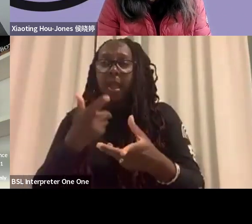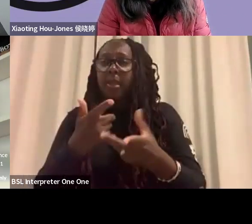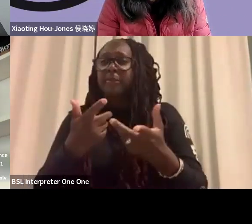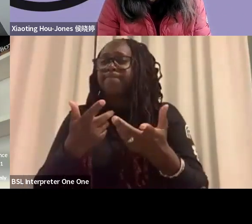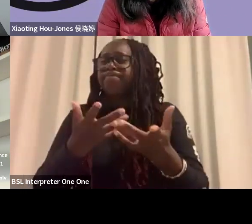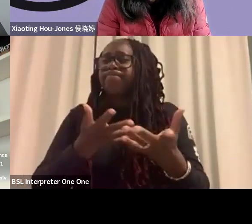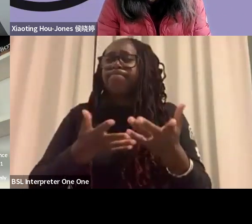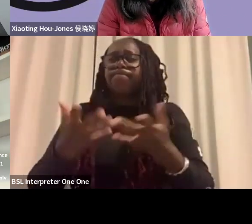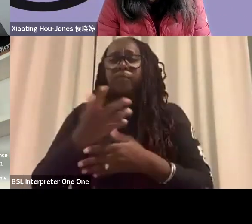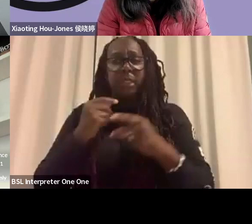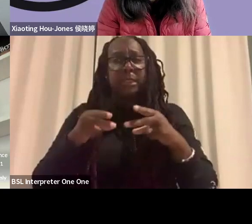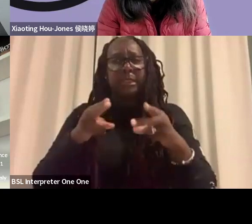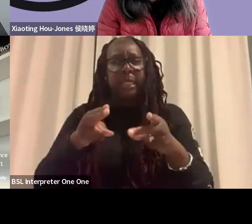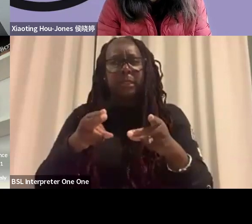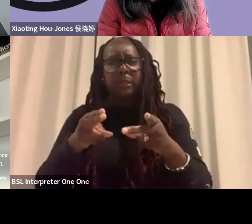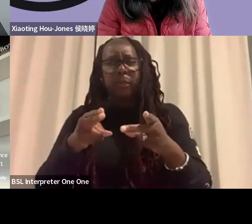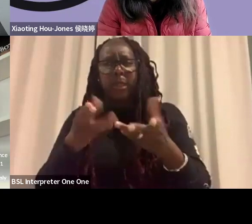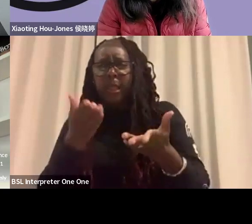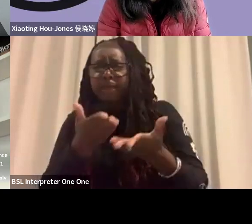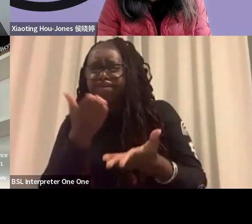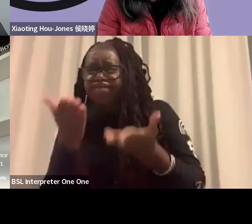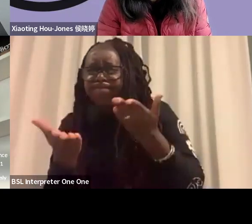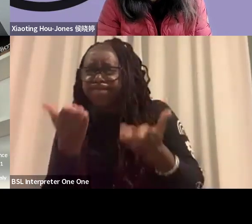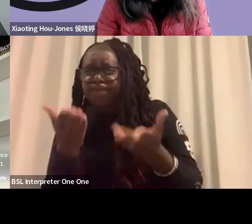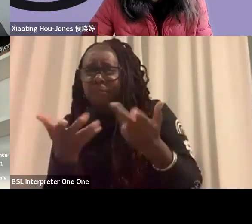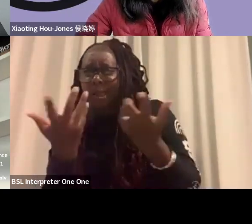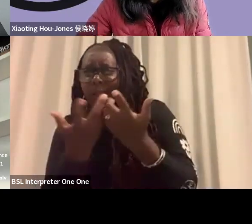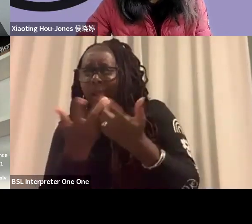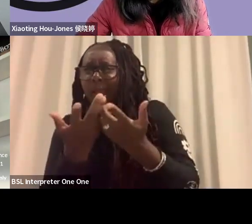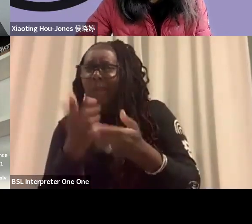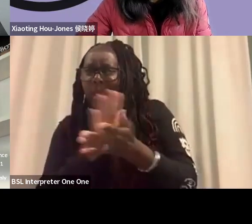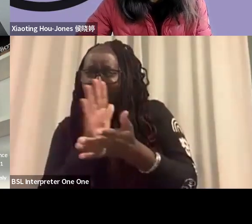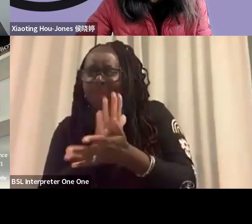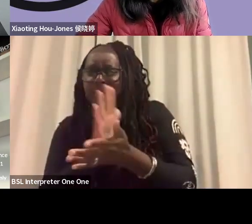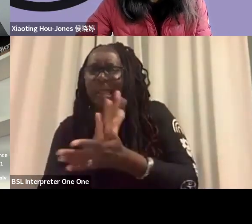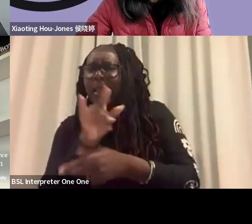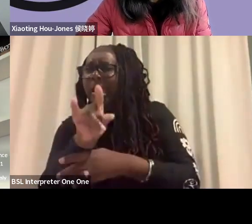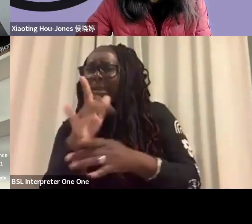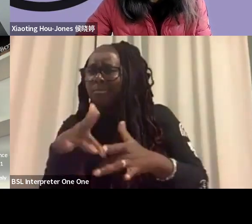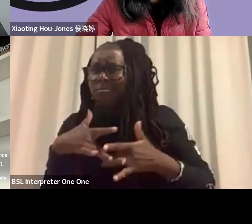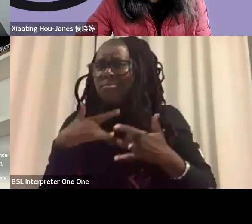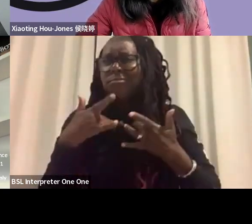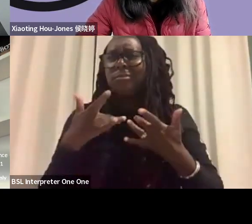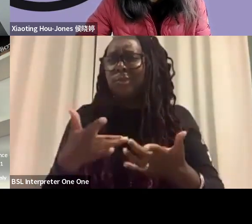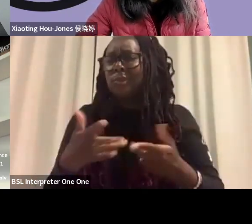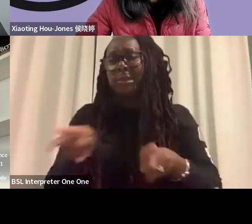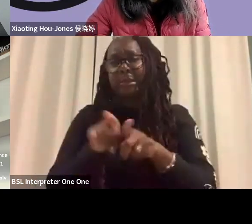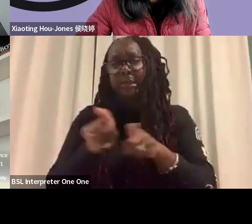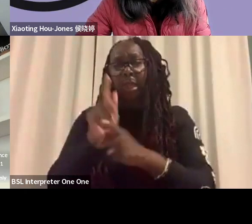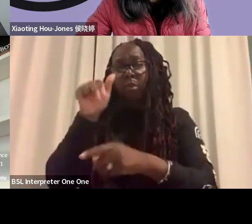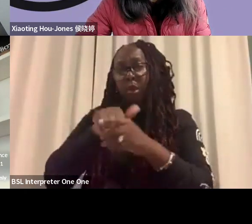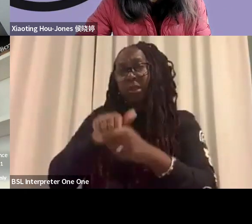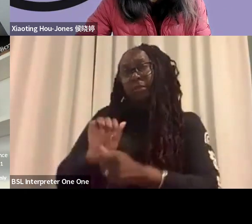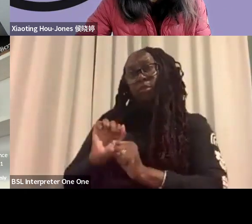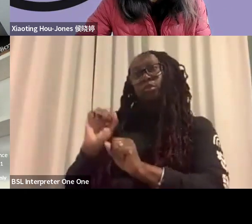the system of measuring, progress of happiness and well-being, and then that could be adopted in the context of their own country